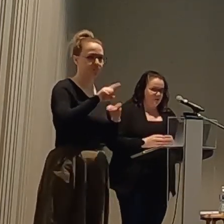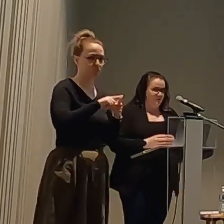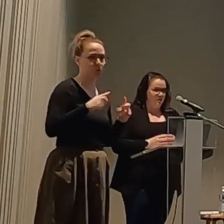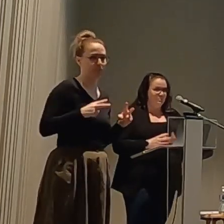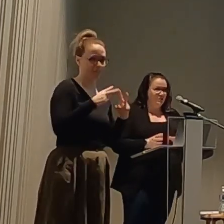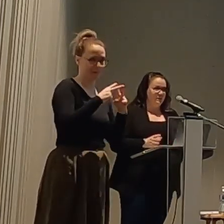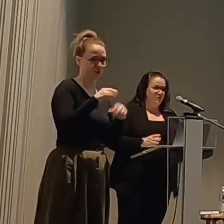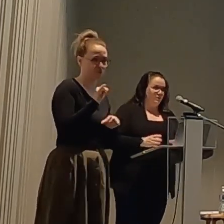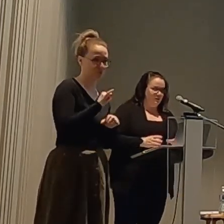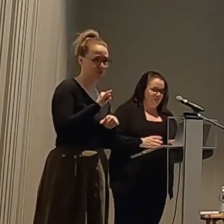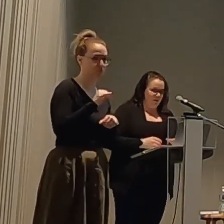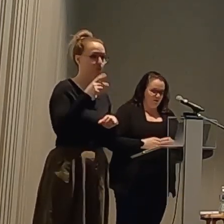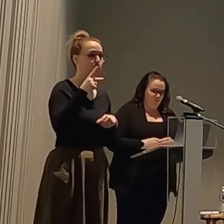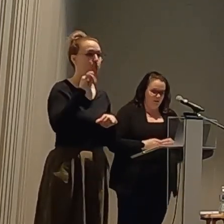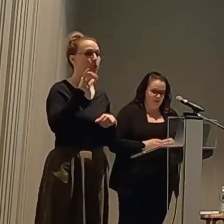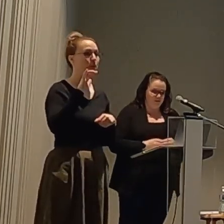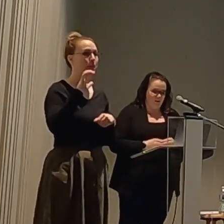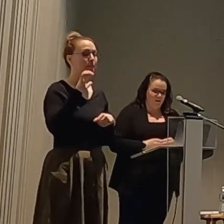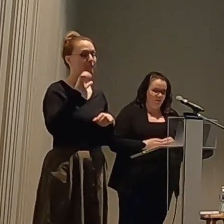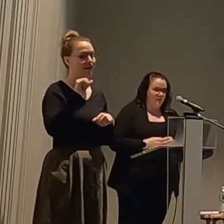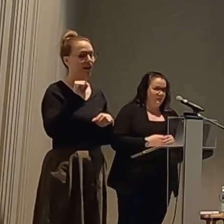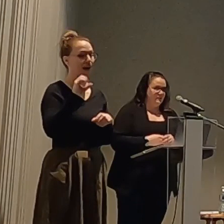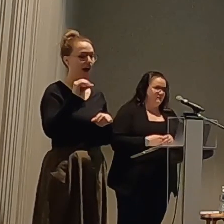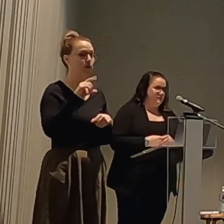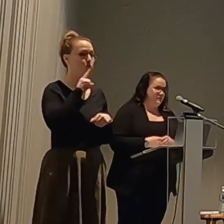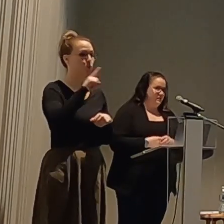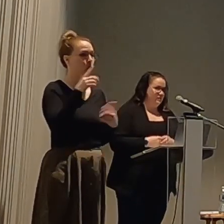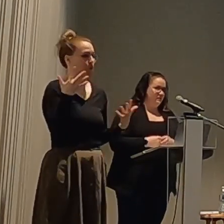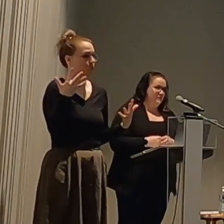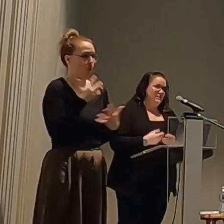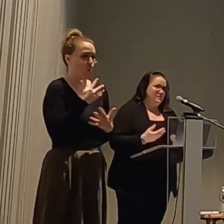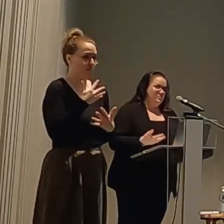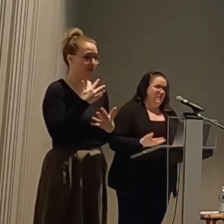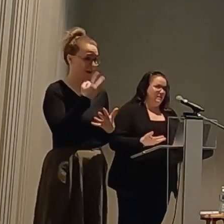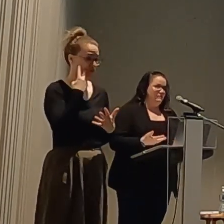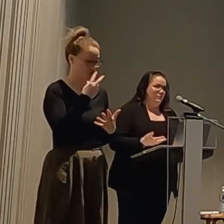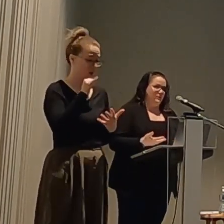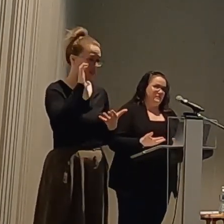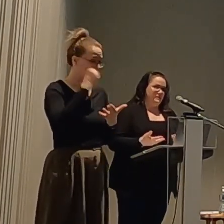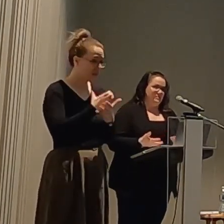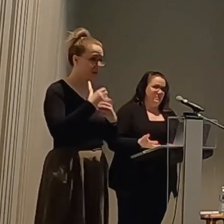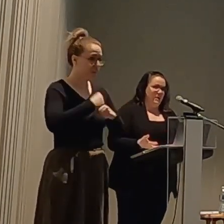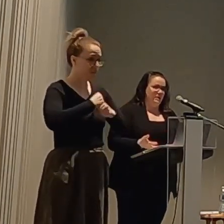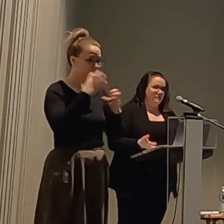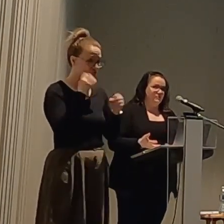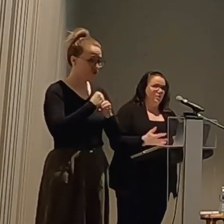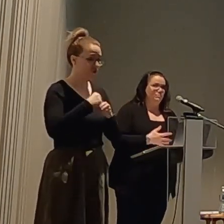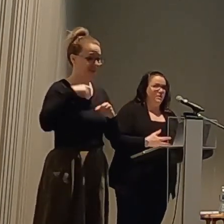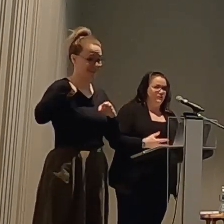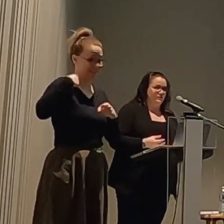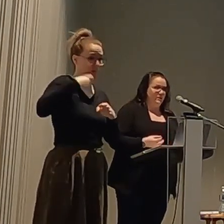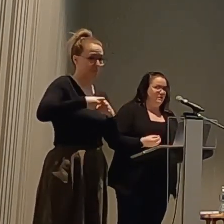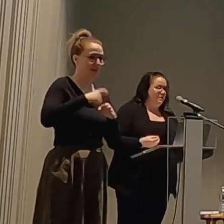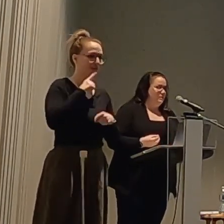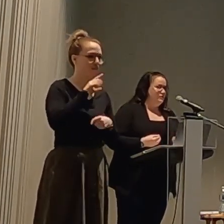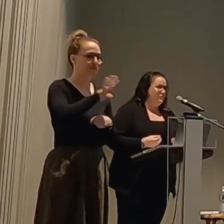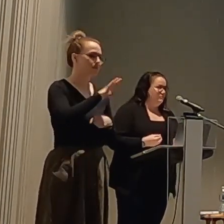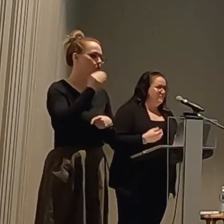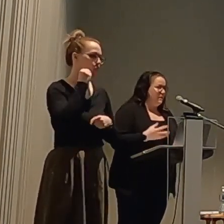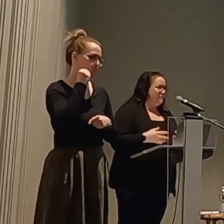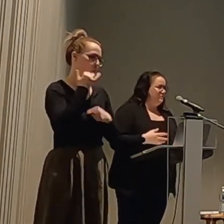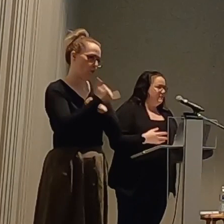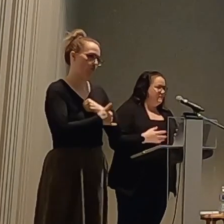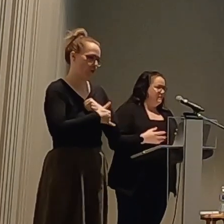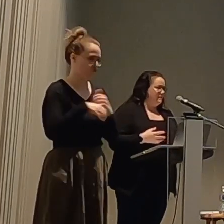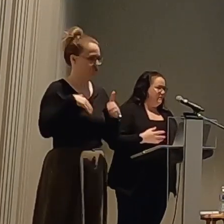He was completely horrified when he saw the devastation. Spain, of course, is Picasso's home country.